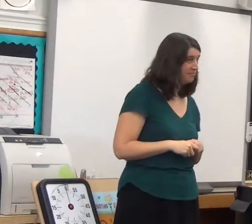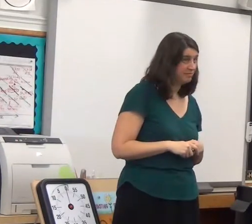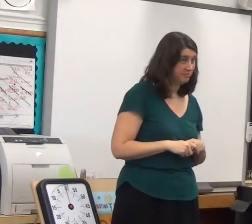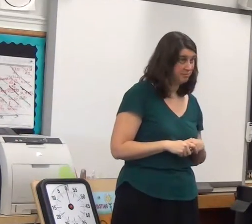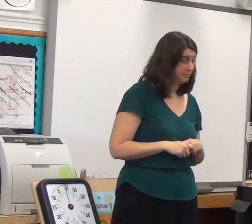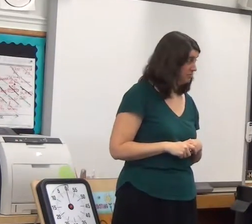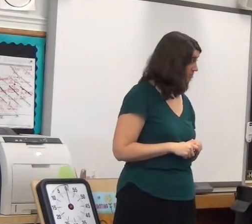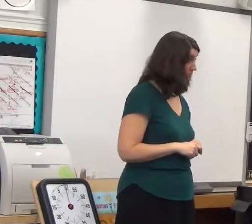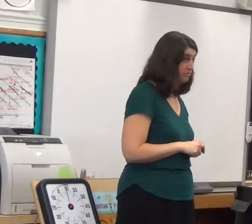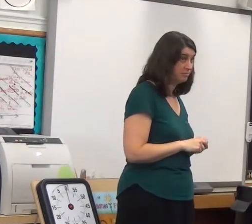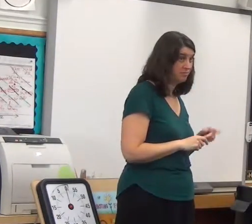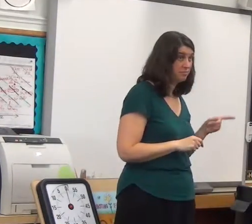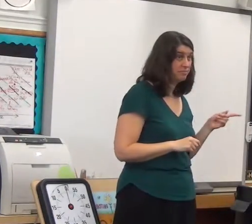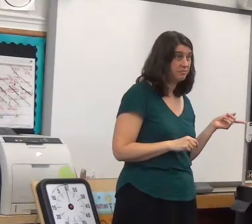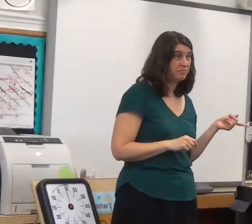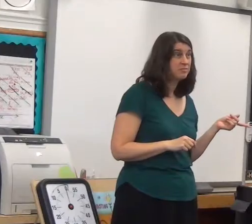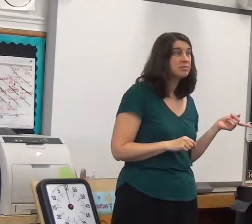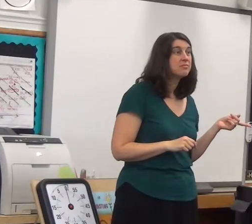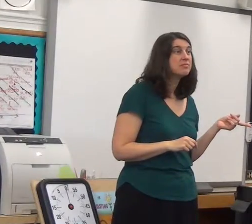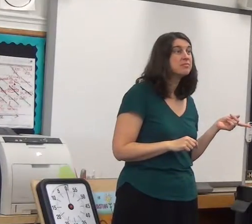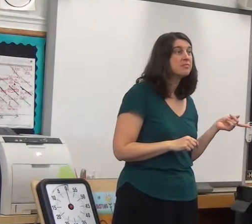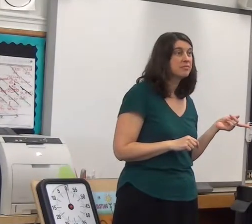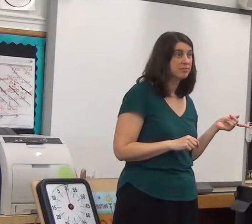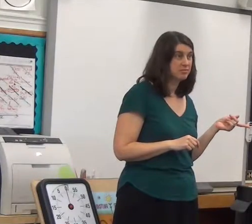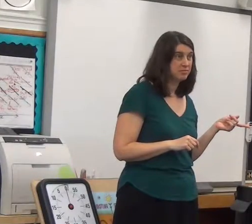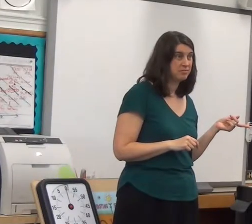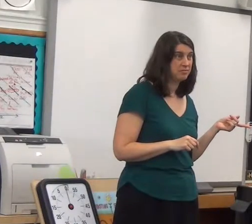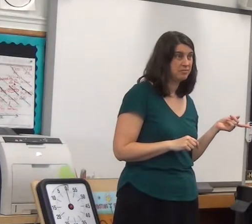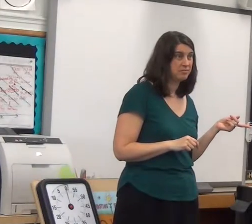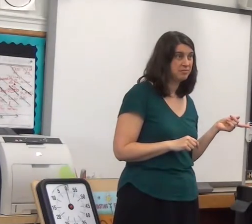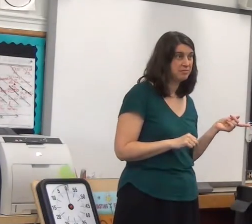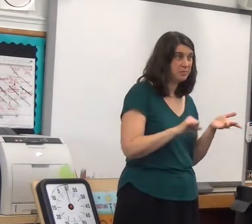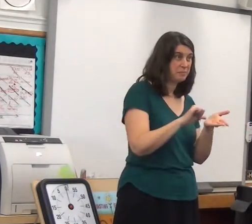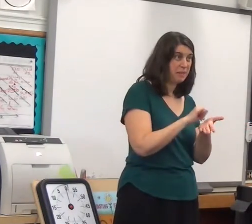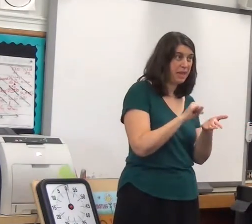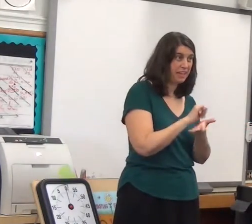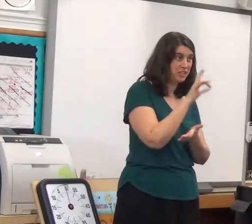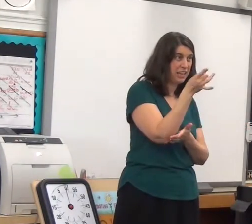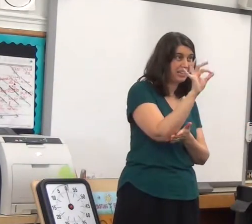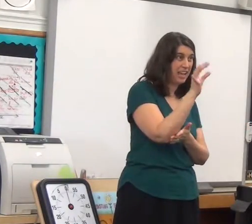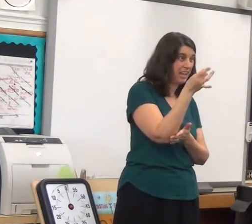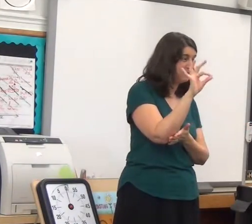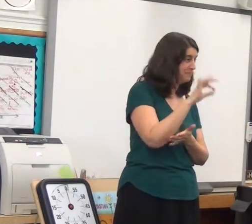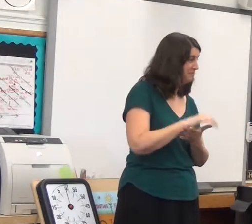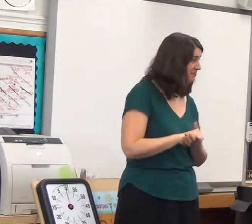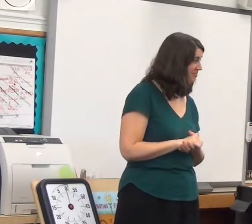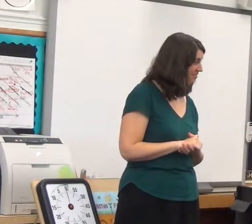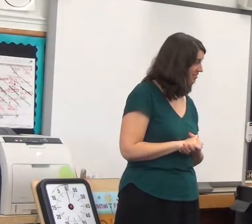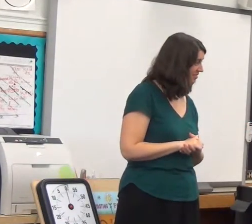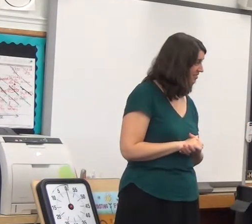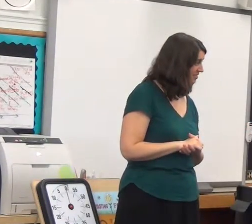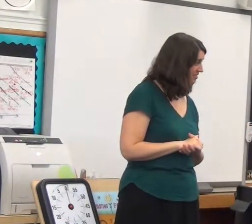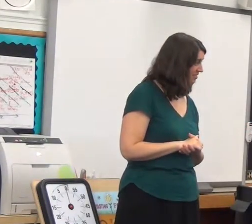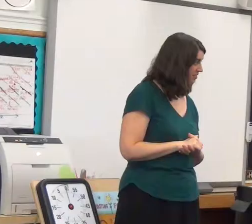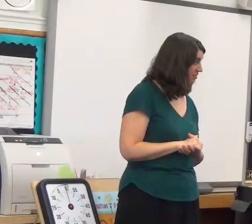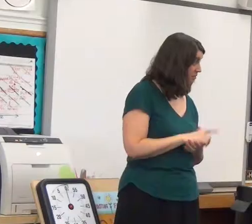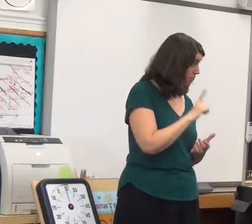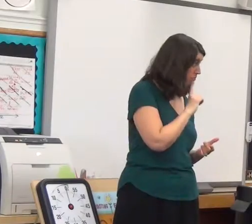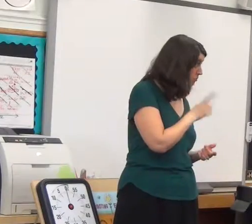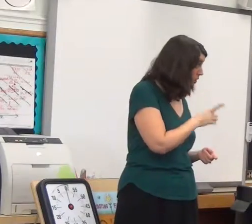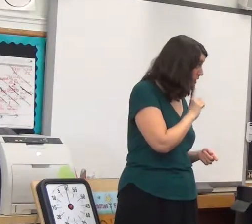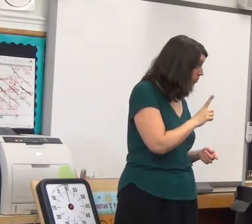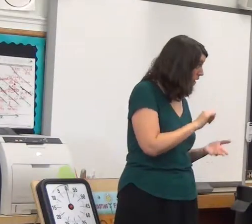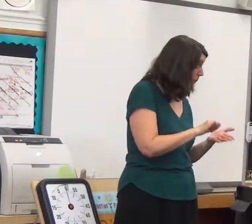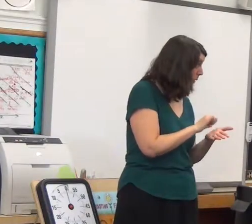89. Christopher, can you please tell us, this is opened up to your word, is that page 89? Is that what that says? Does that say 89?